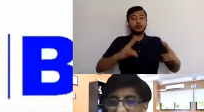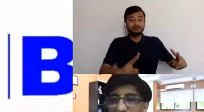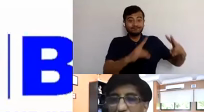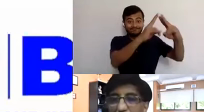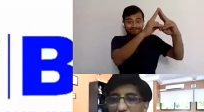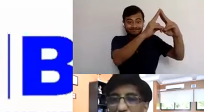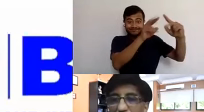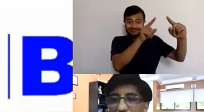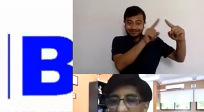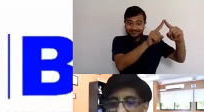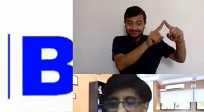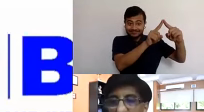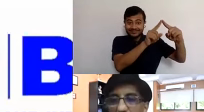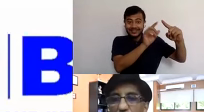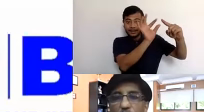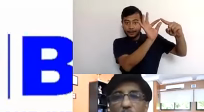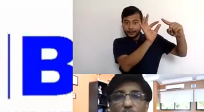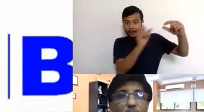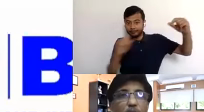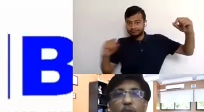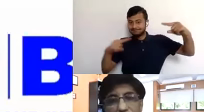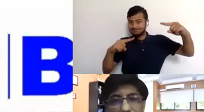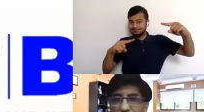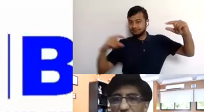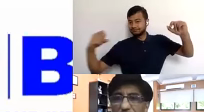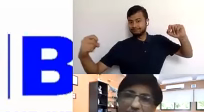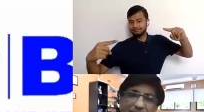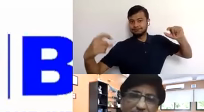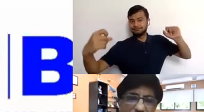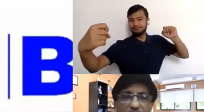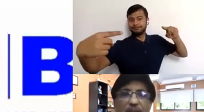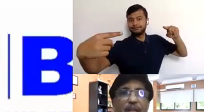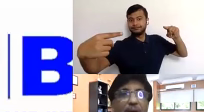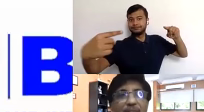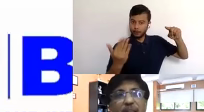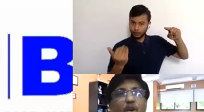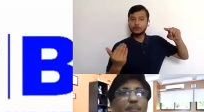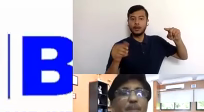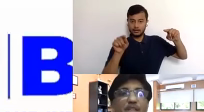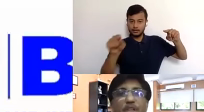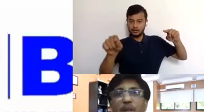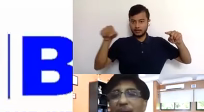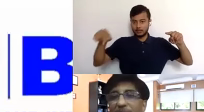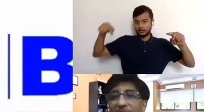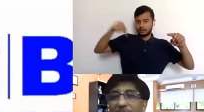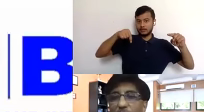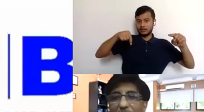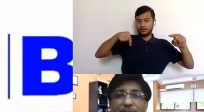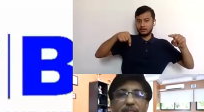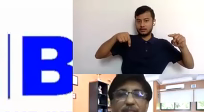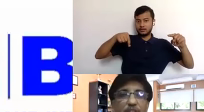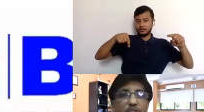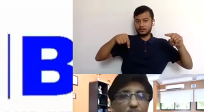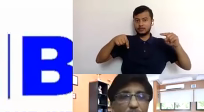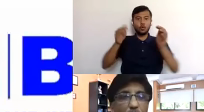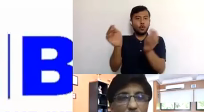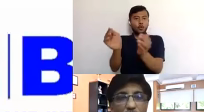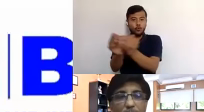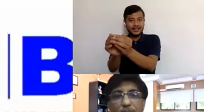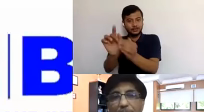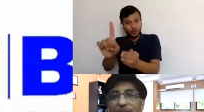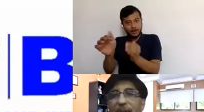capability to sort of do that. And this nicely complements with the BharatNet Wi-Fi service delivery